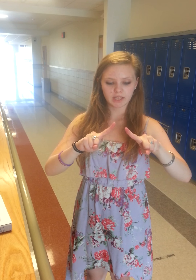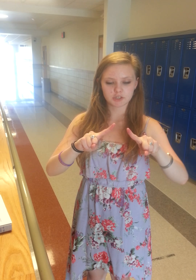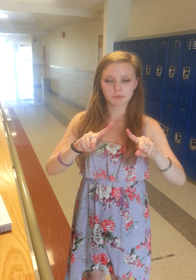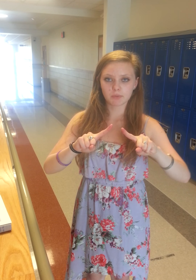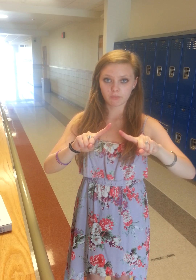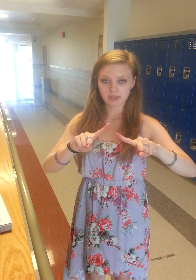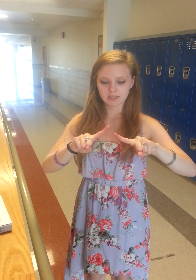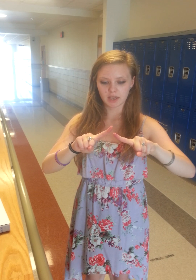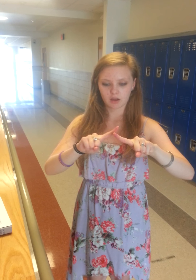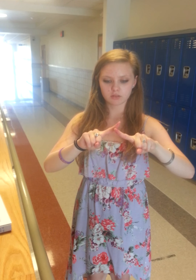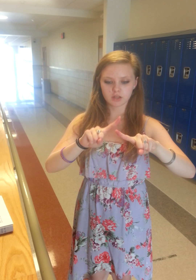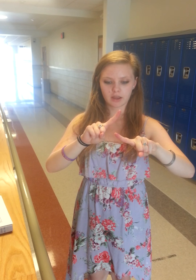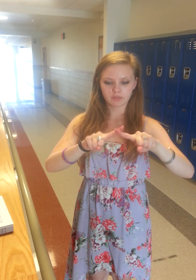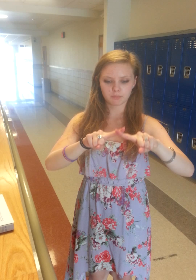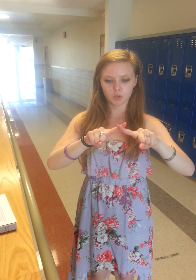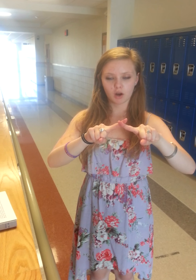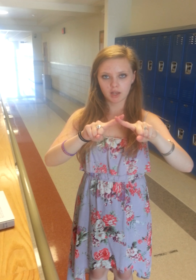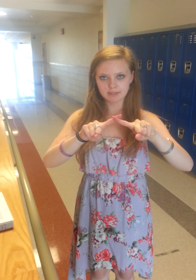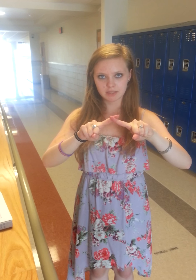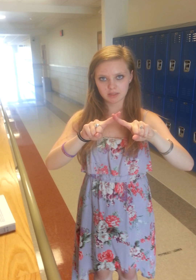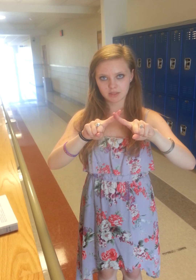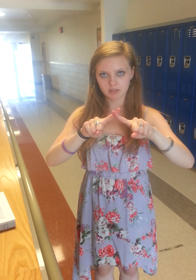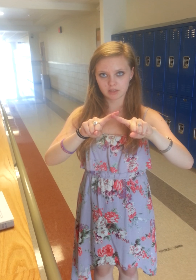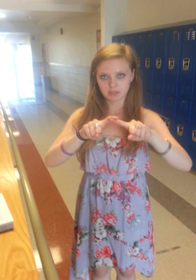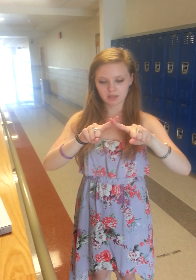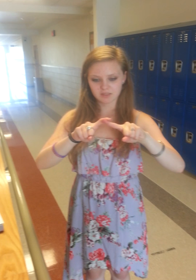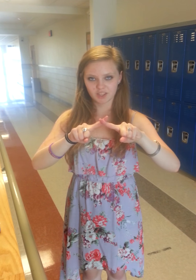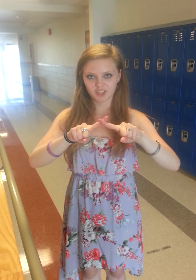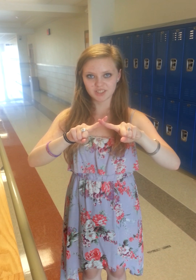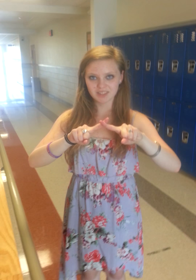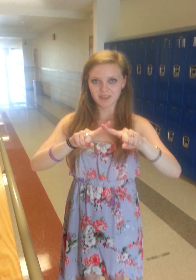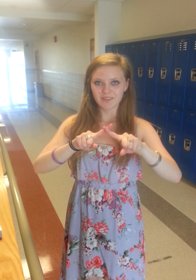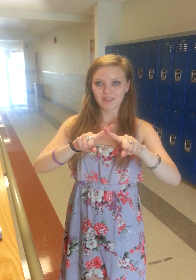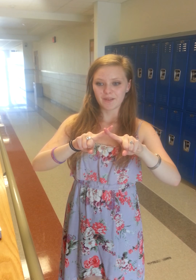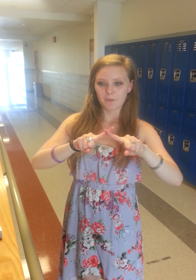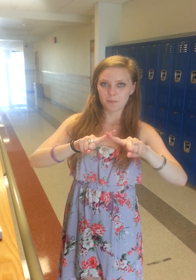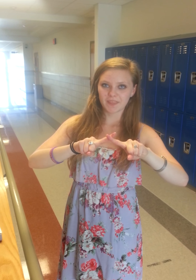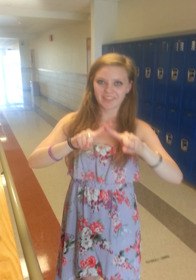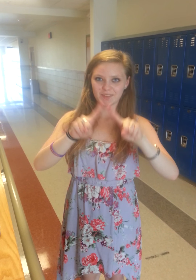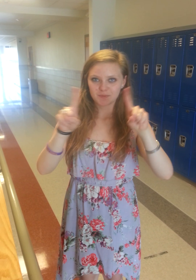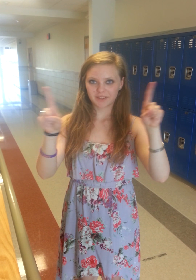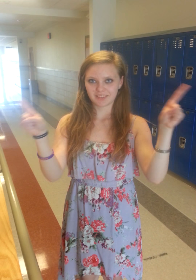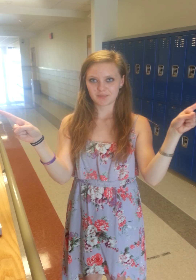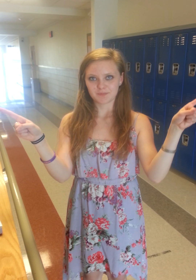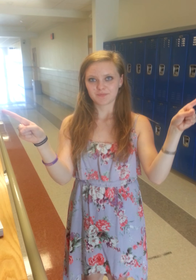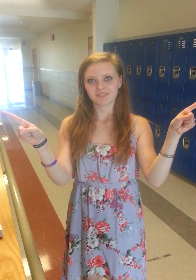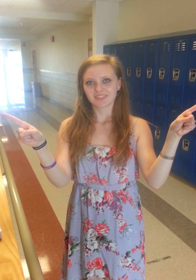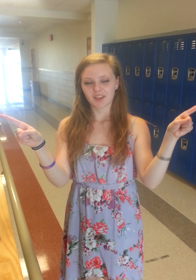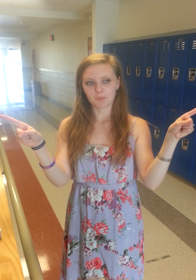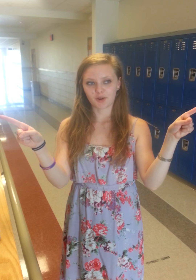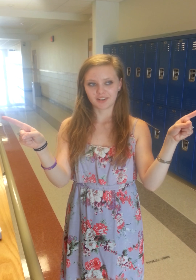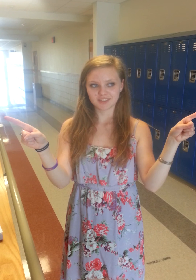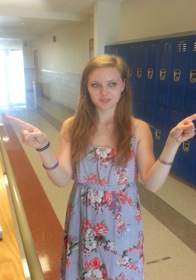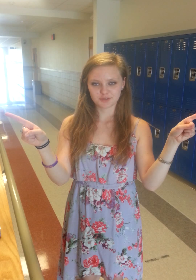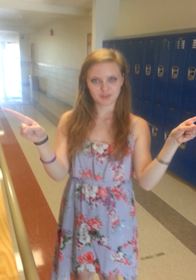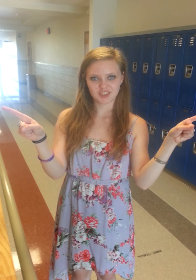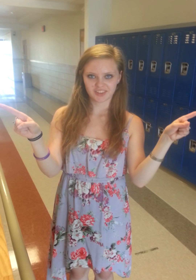shapes, palm facing out, have them cross at the index fingers, and then bring them apart from each other